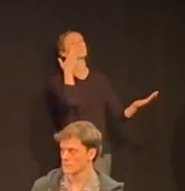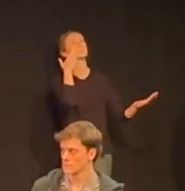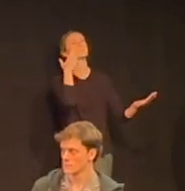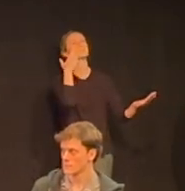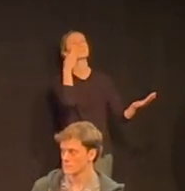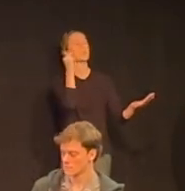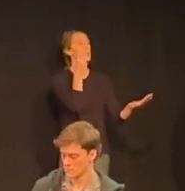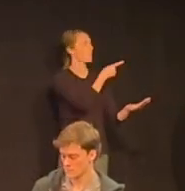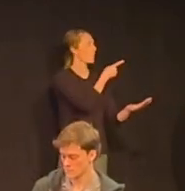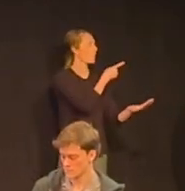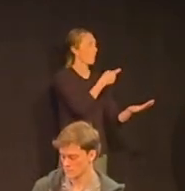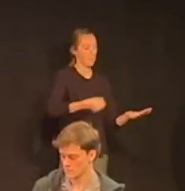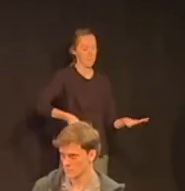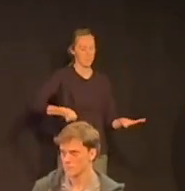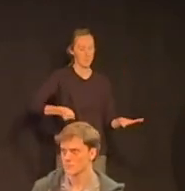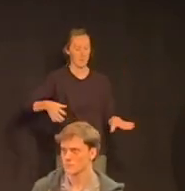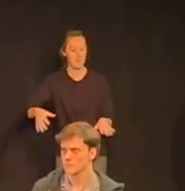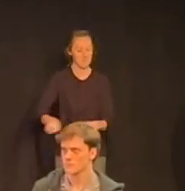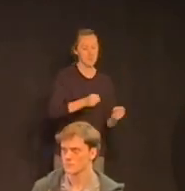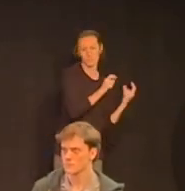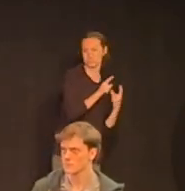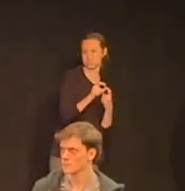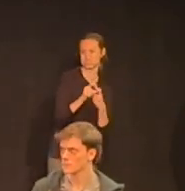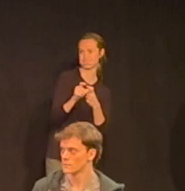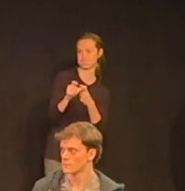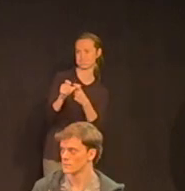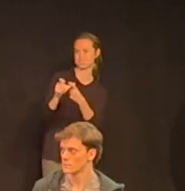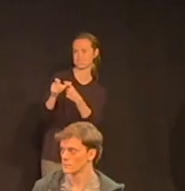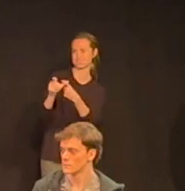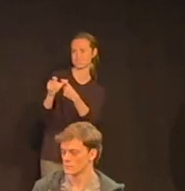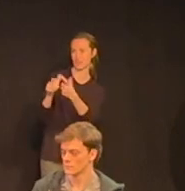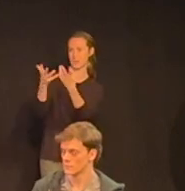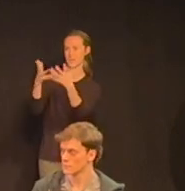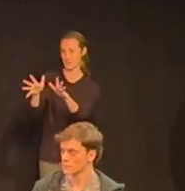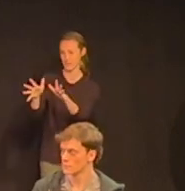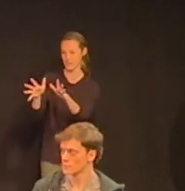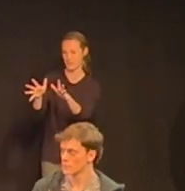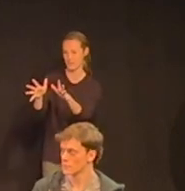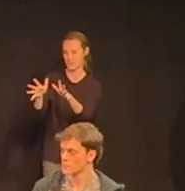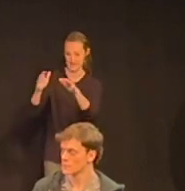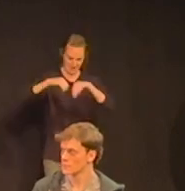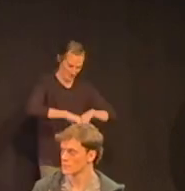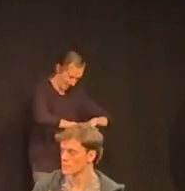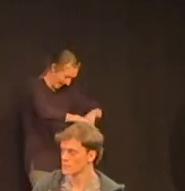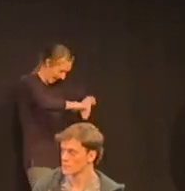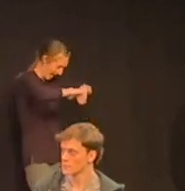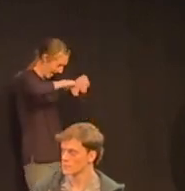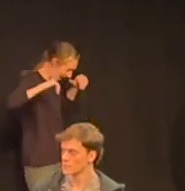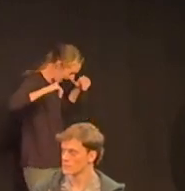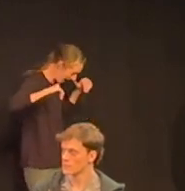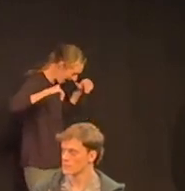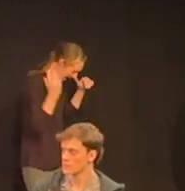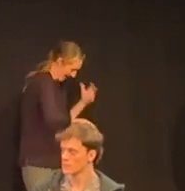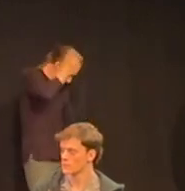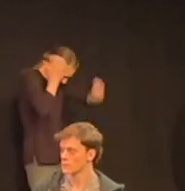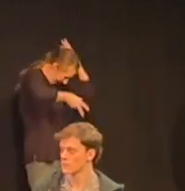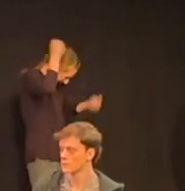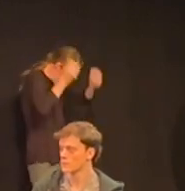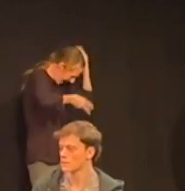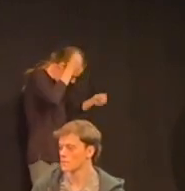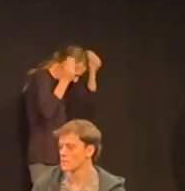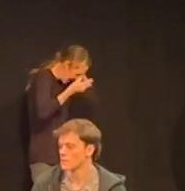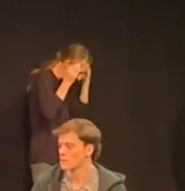were going to grab my purse and run. And then, about 3 blocks away, you were going to go through it